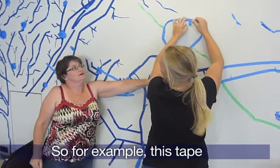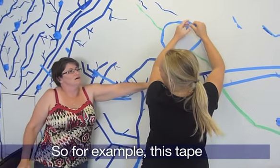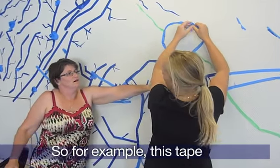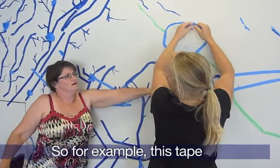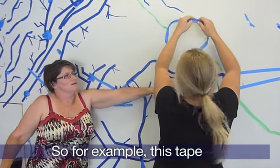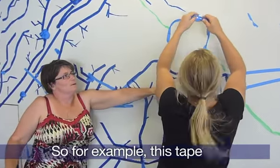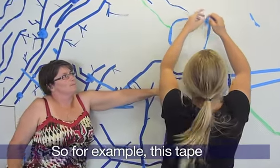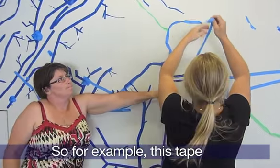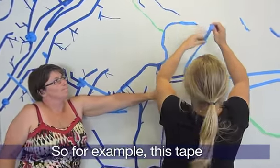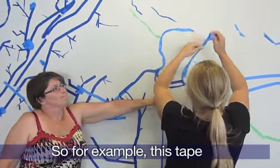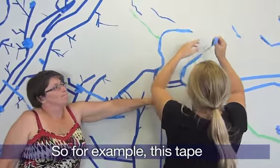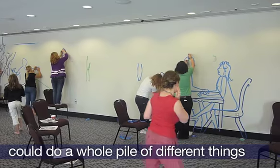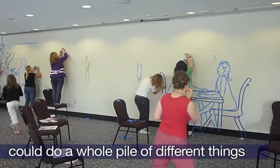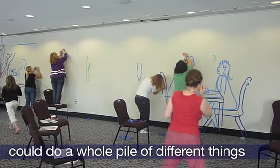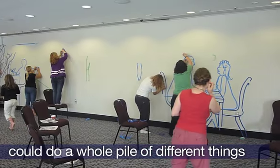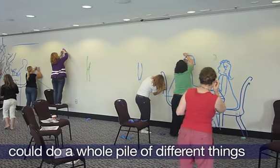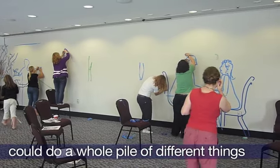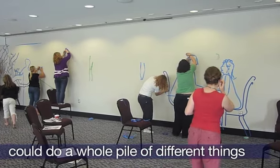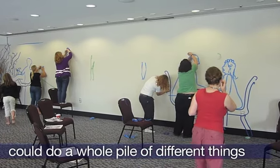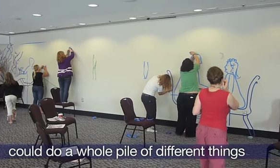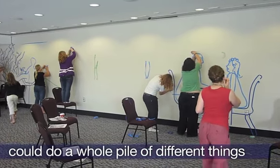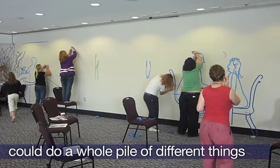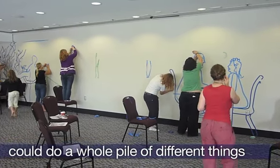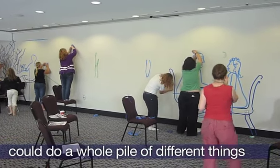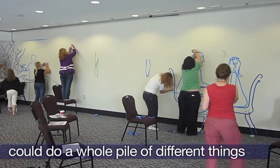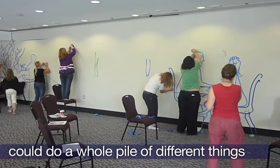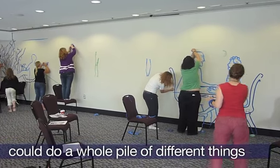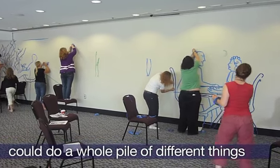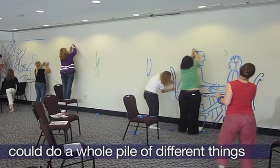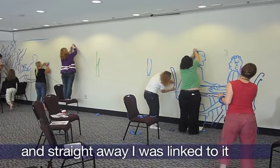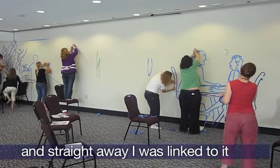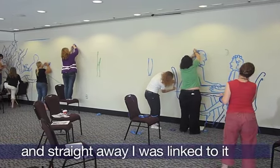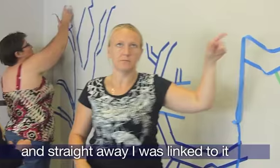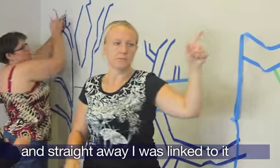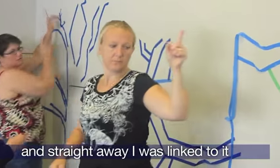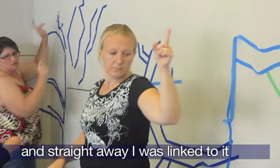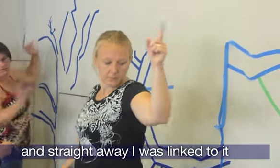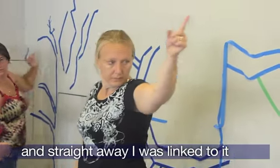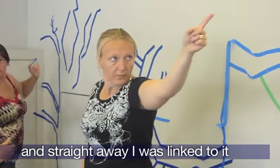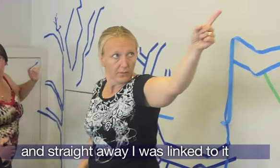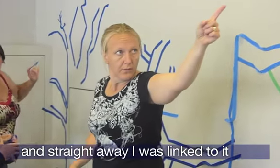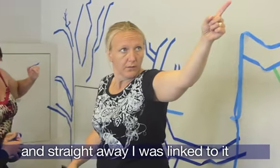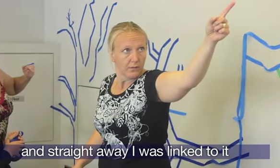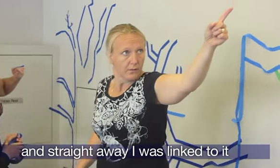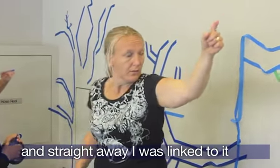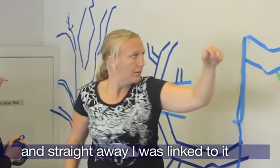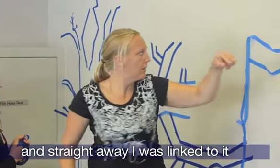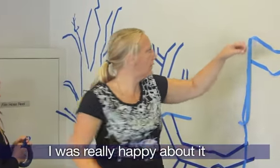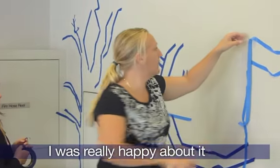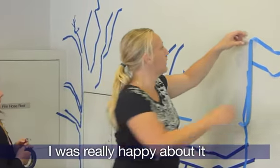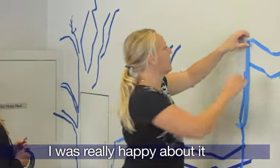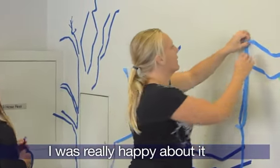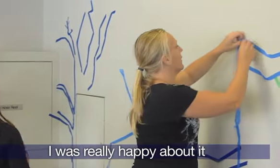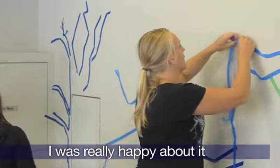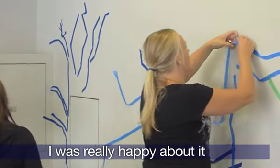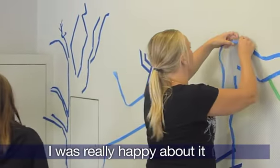things. So for example, this tape can do a whole pile of different things. And first of all, straight away I was linked to it. I was